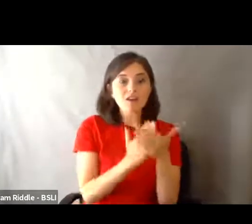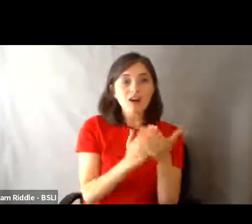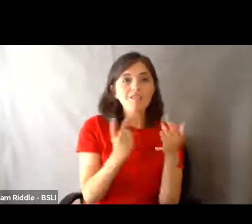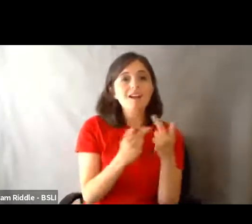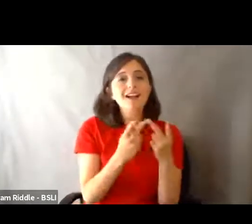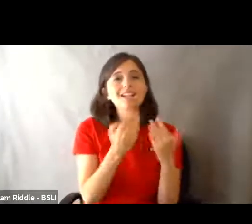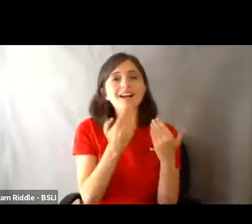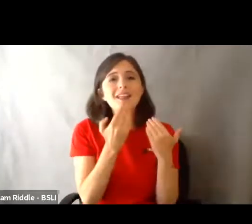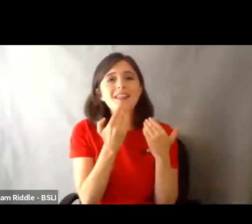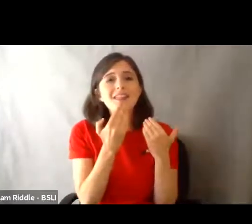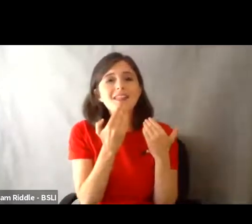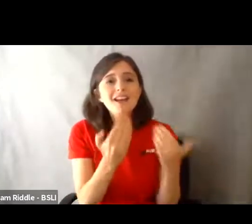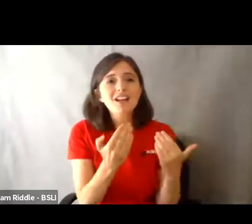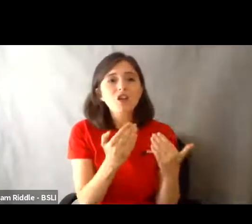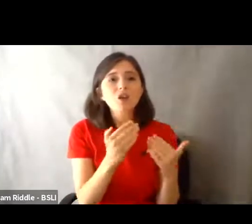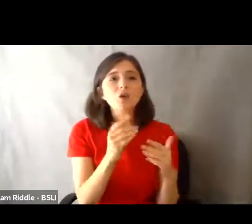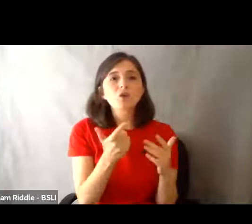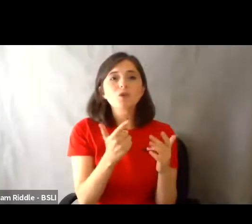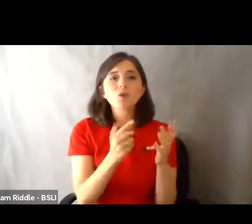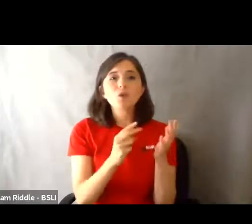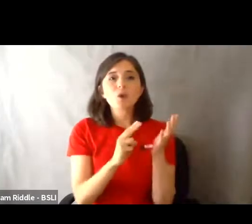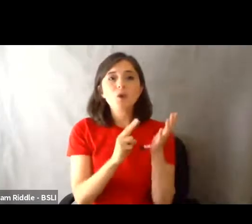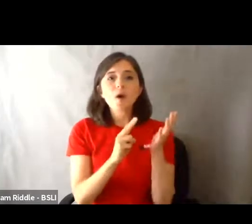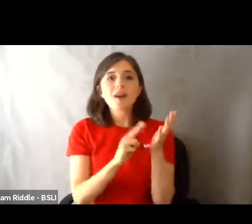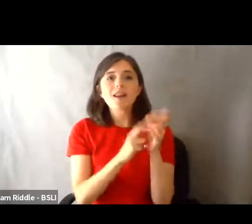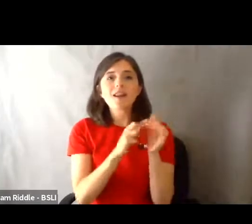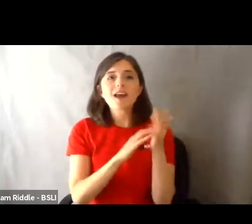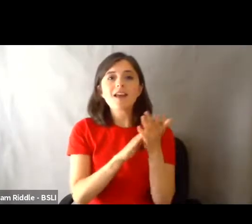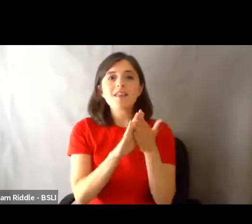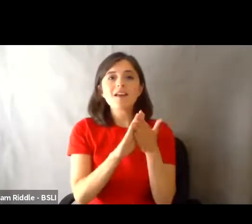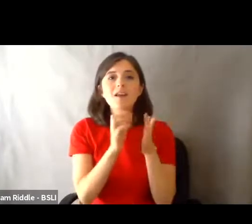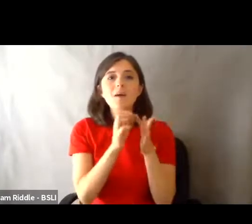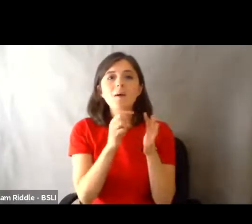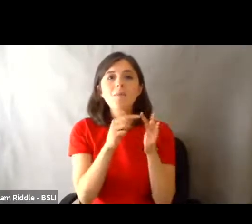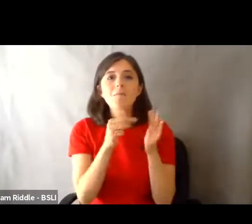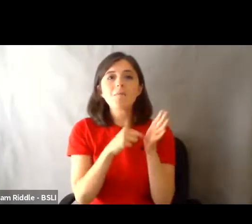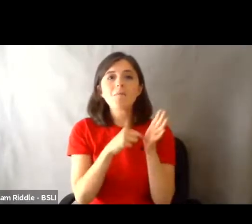in virtual terms on the 1st of July. Thank you, and good night, everyone.